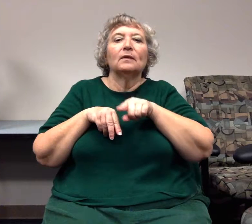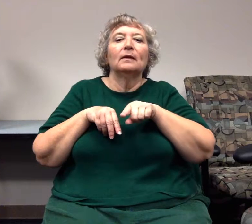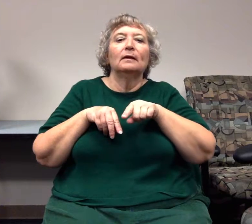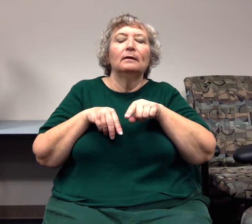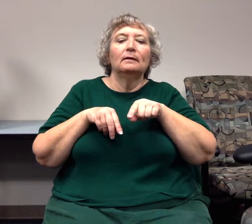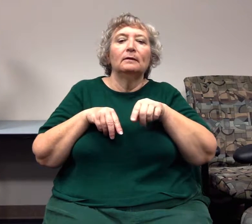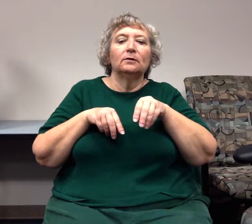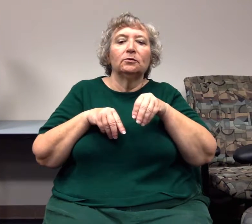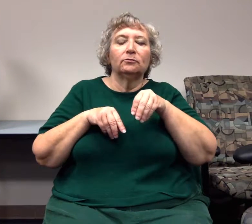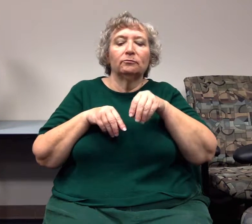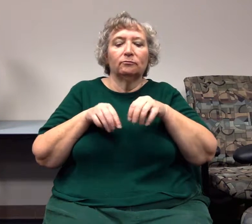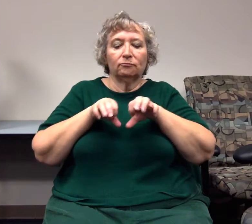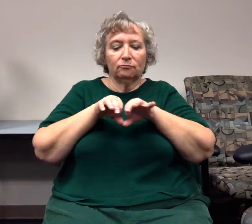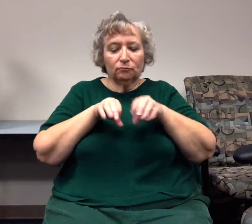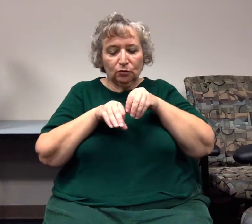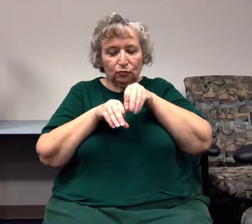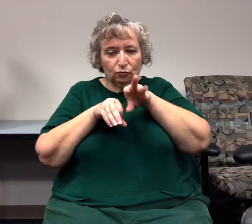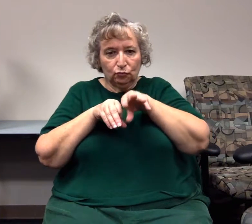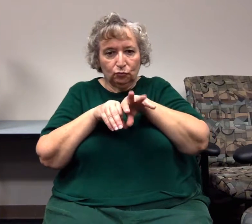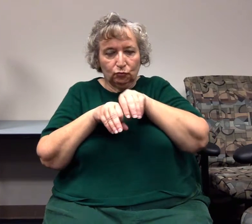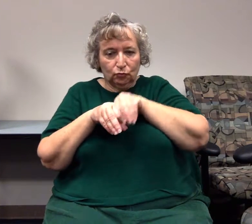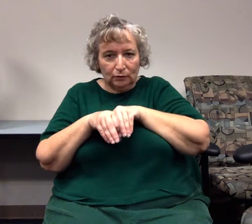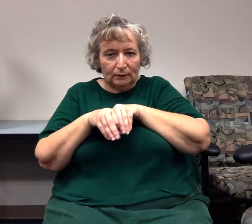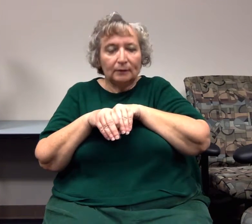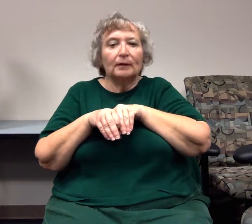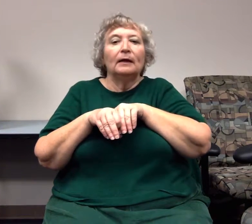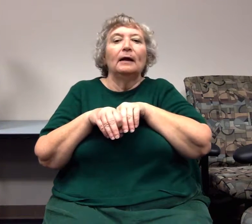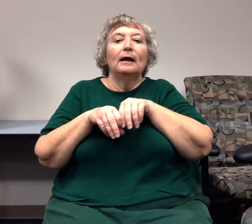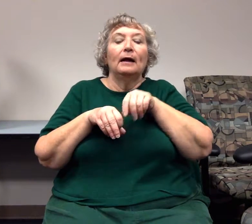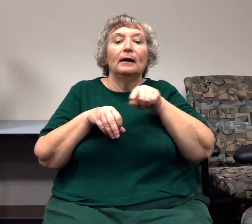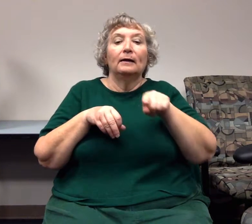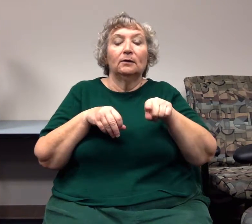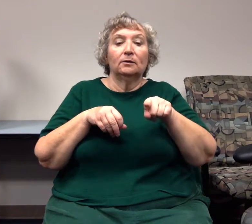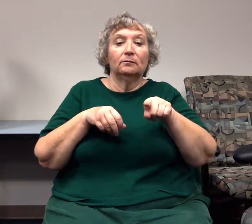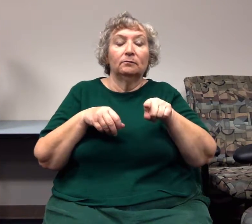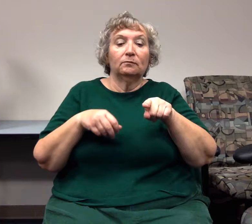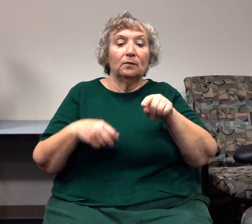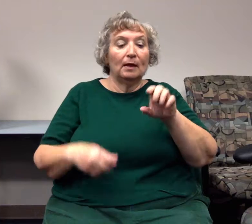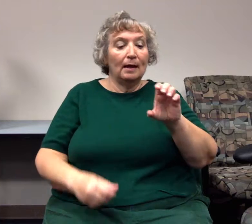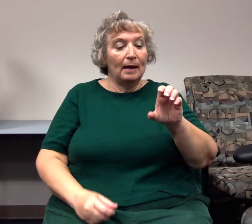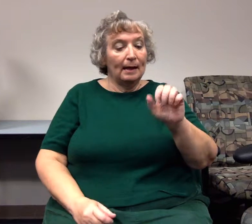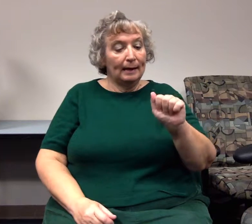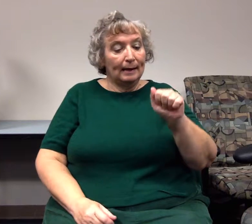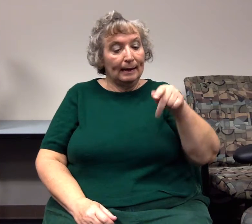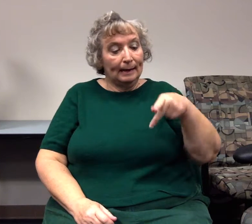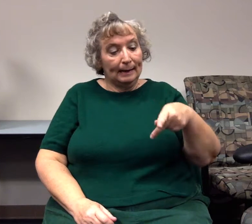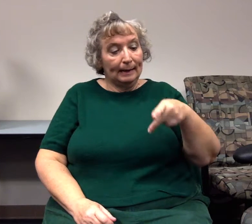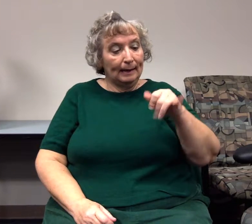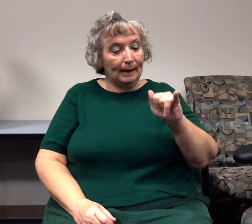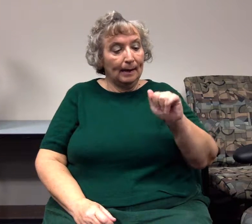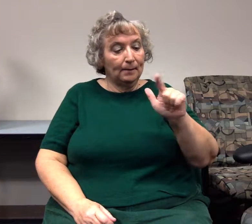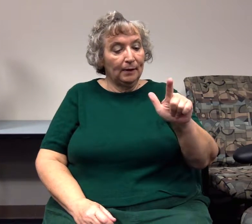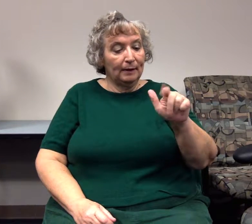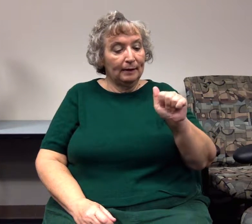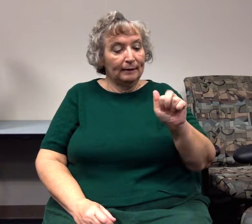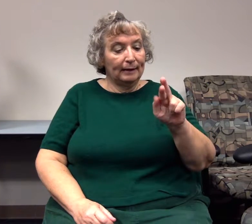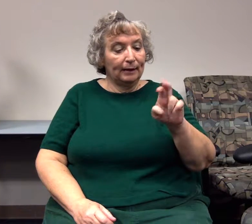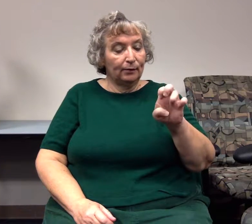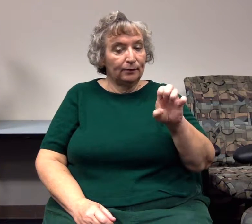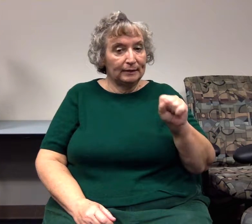capillaries, and those capillaries carry that oxygenated blood, or the blood that now has oxygen, to our body's